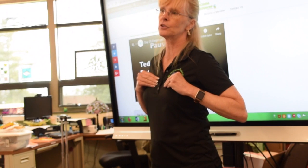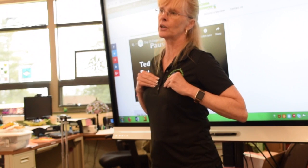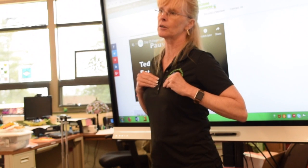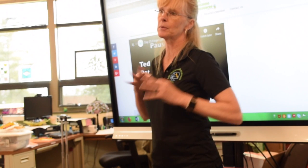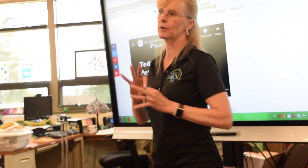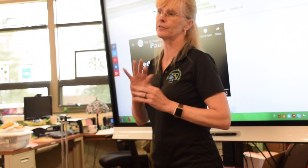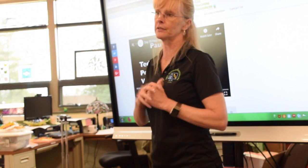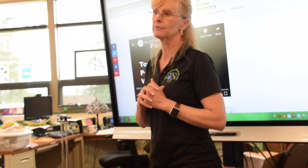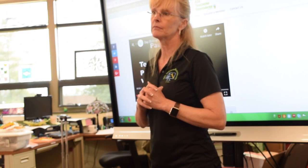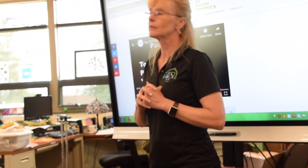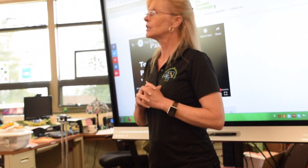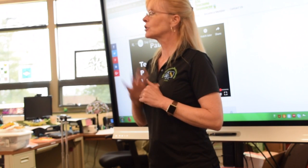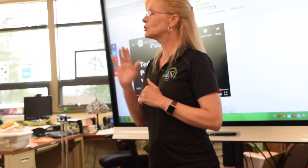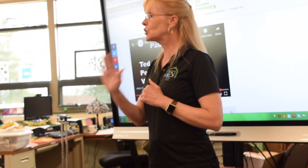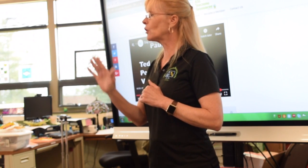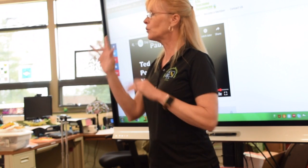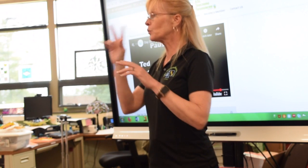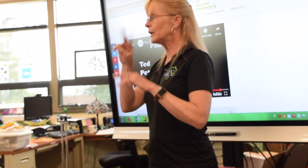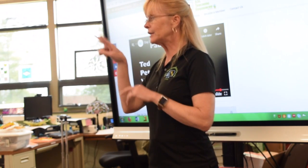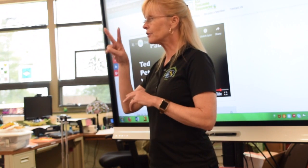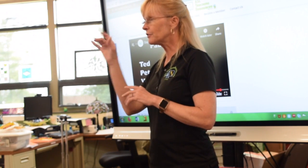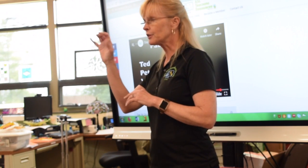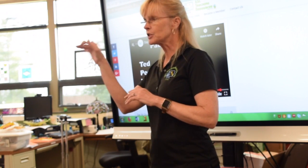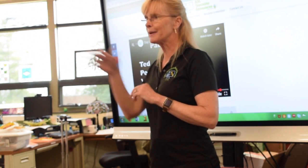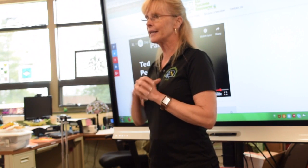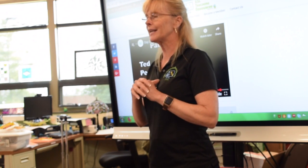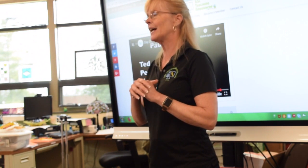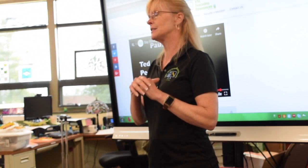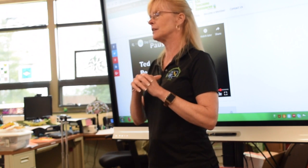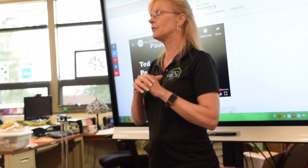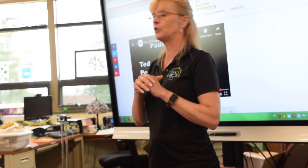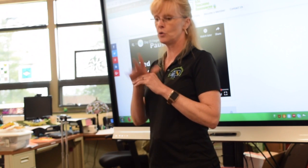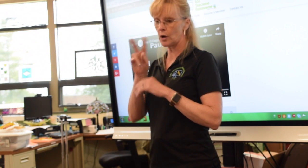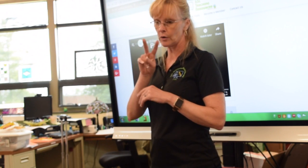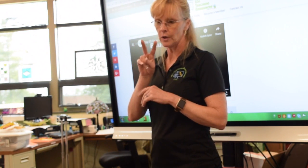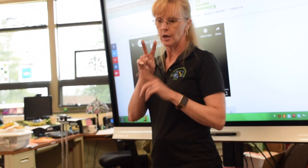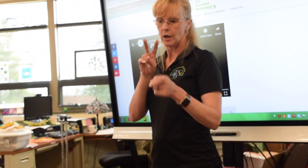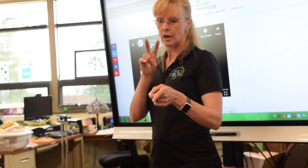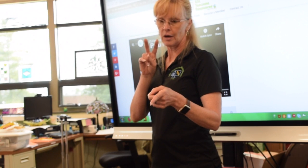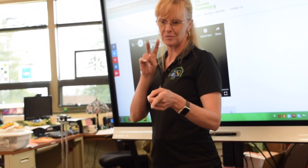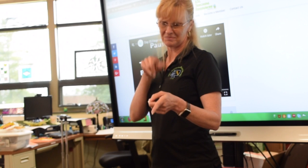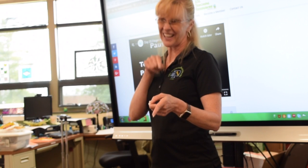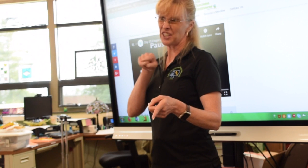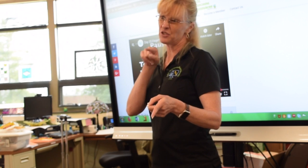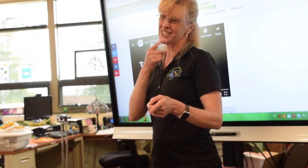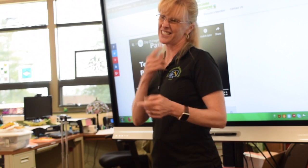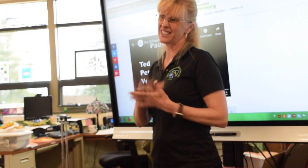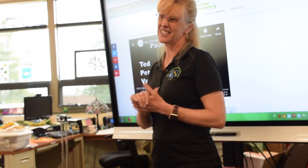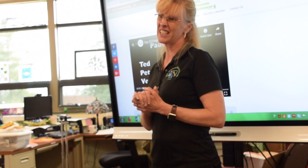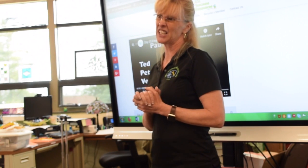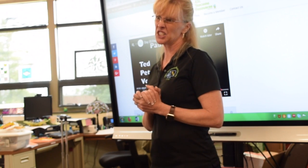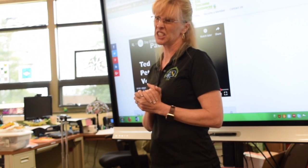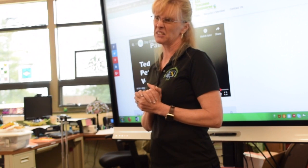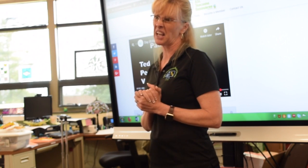not going to be perfect. So don't read their finger spelling as if you are, like you just did,